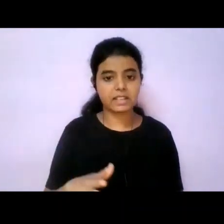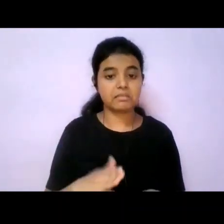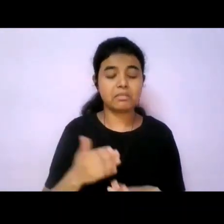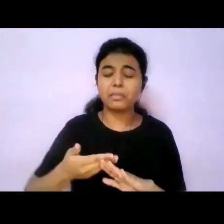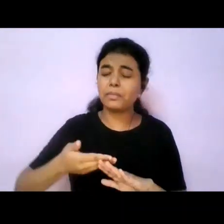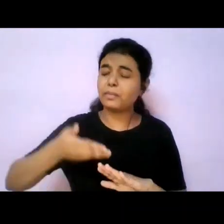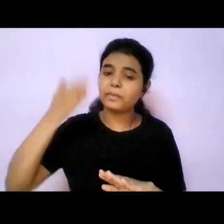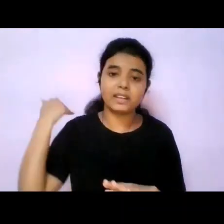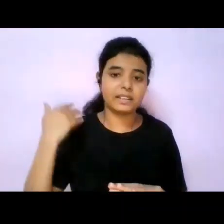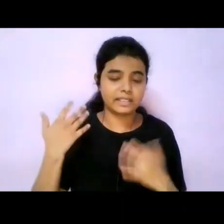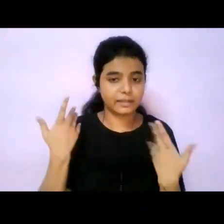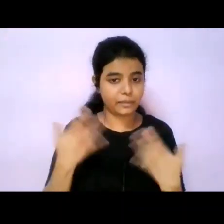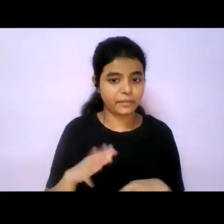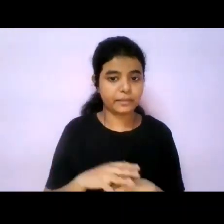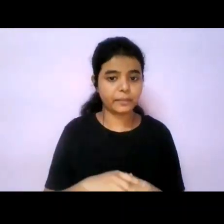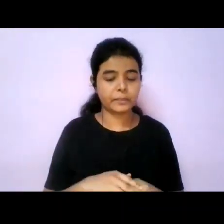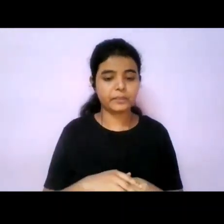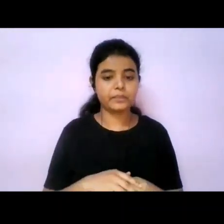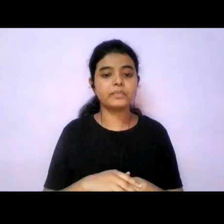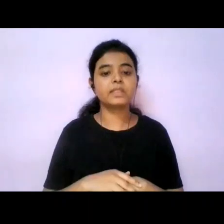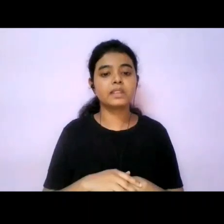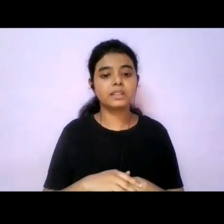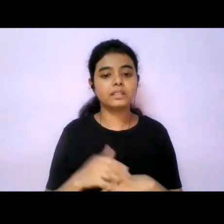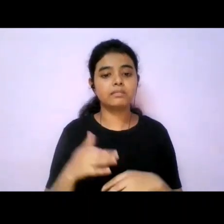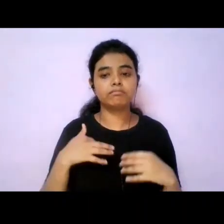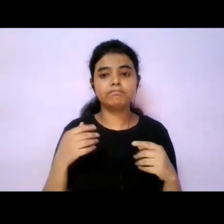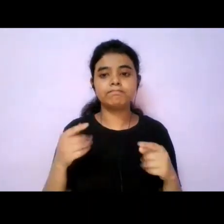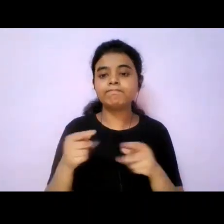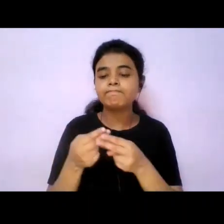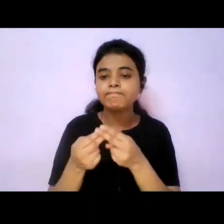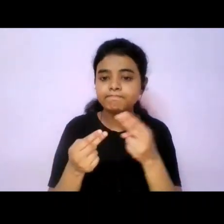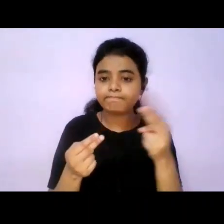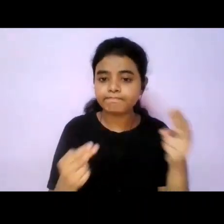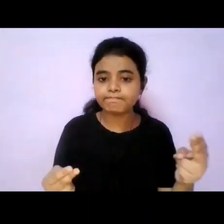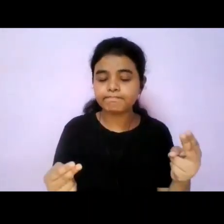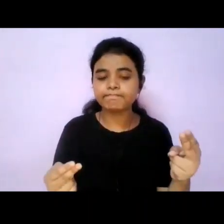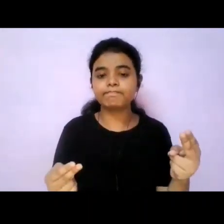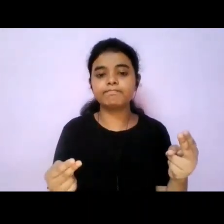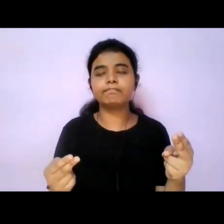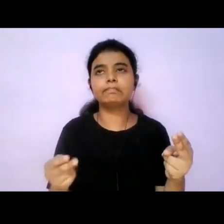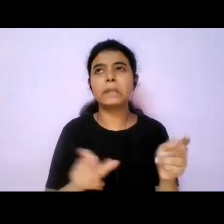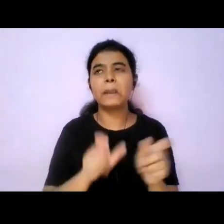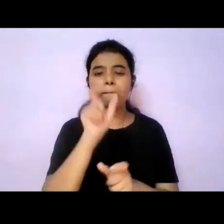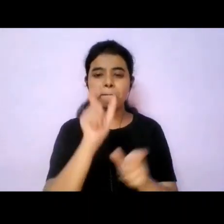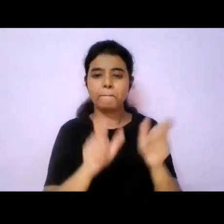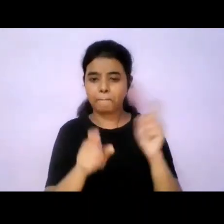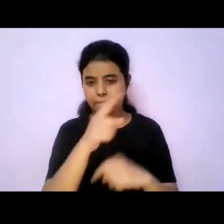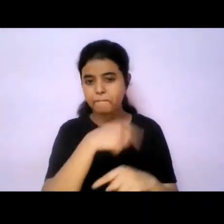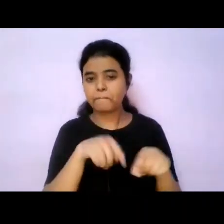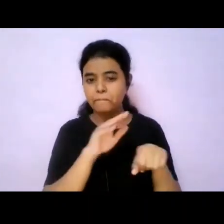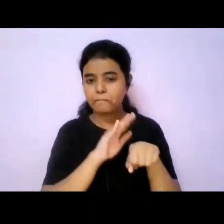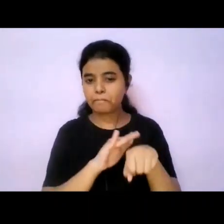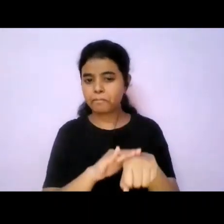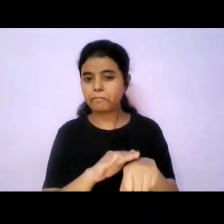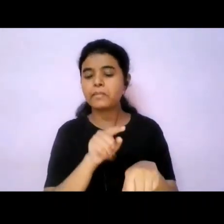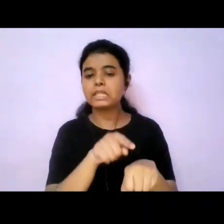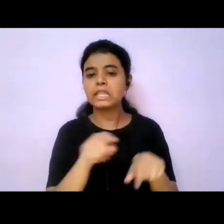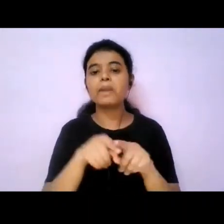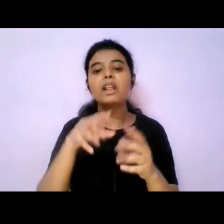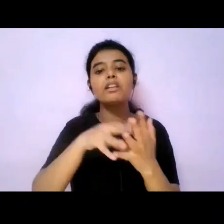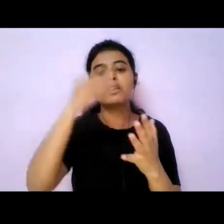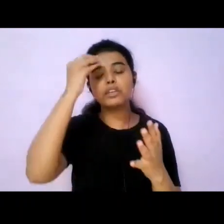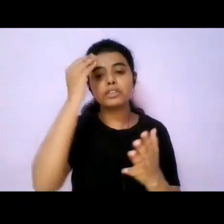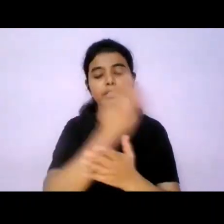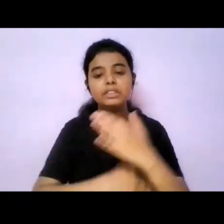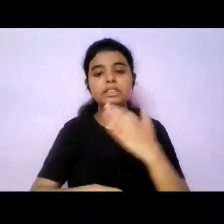now. And I'm going to introduce you in the story to some of the members, the people with learning disabilities that ran